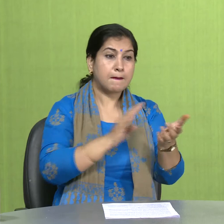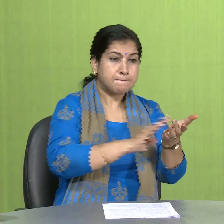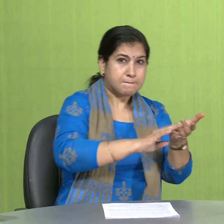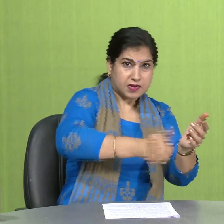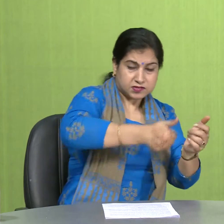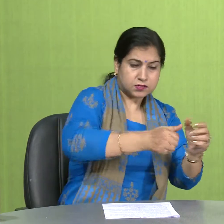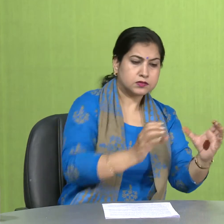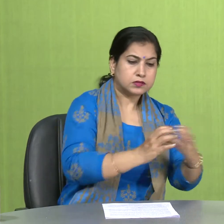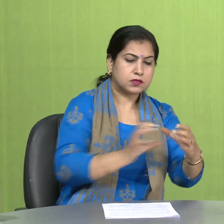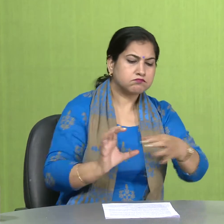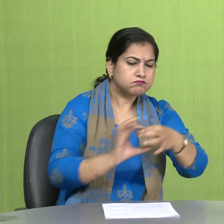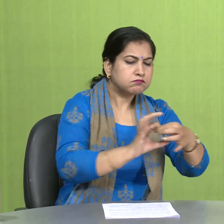Ministers.